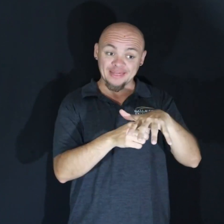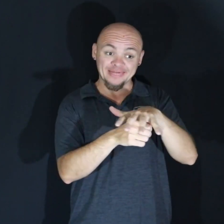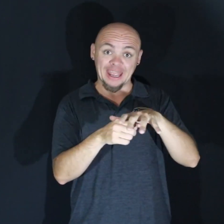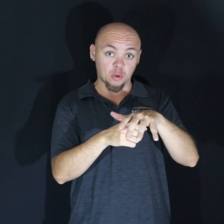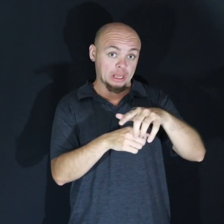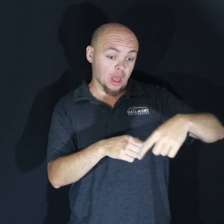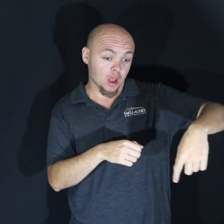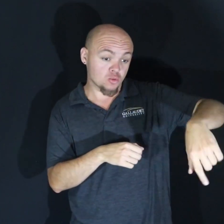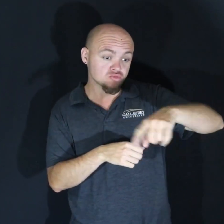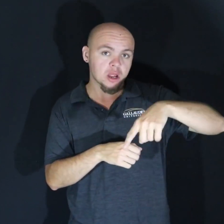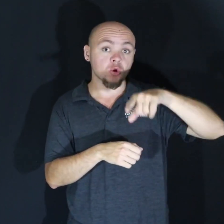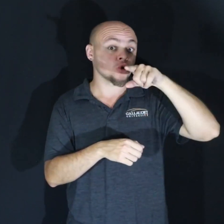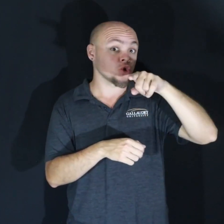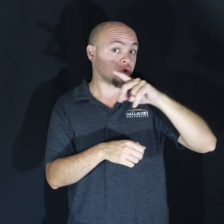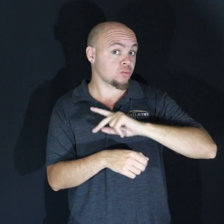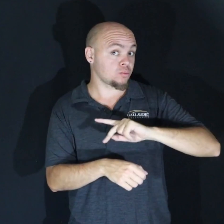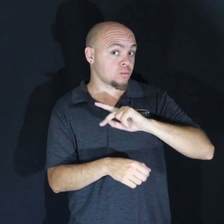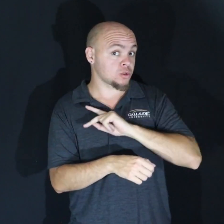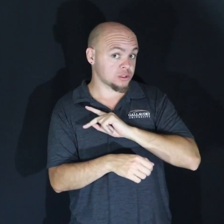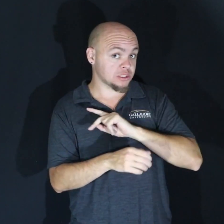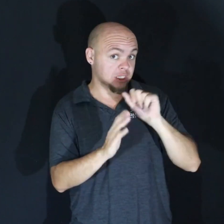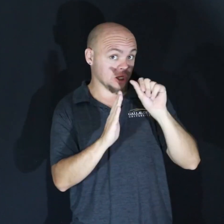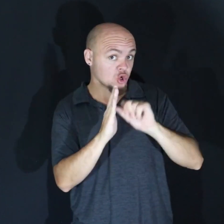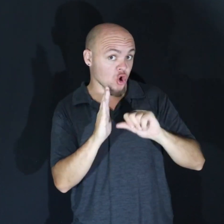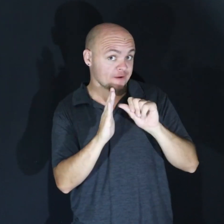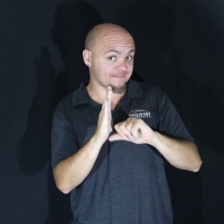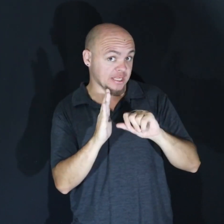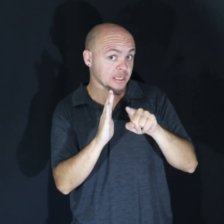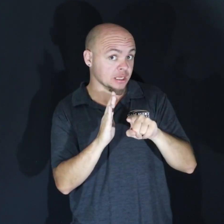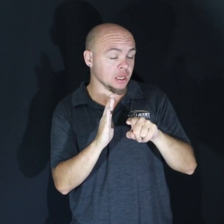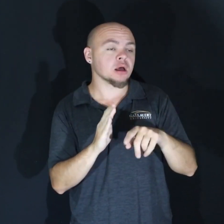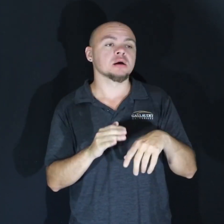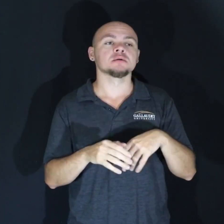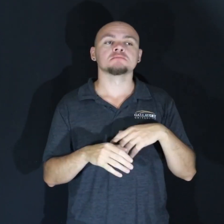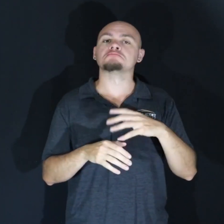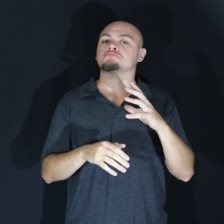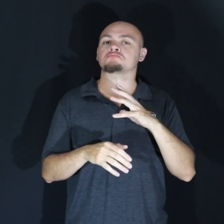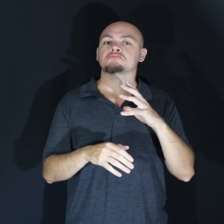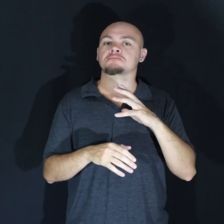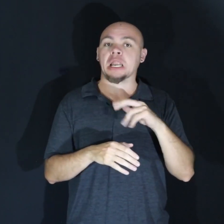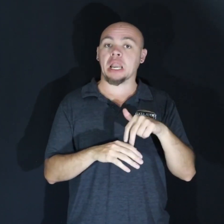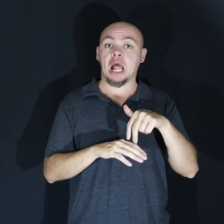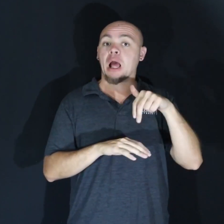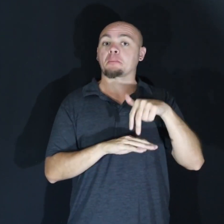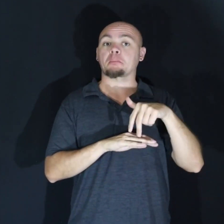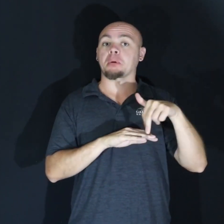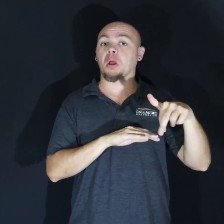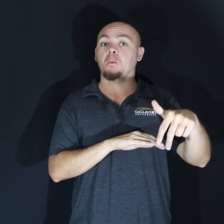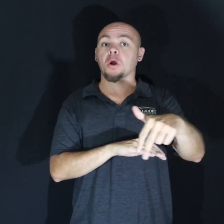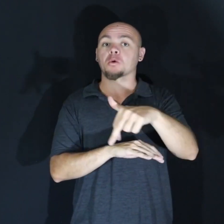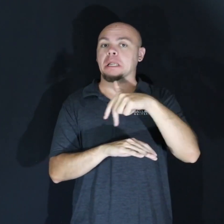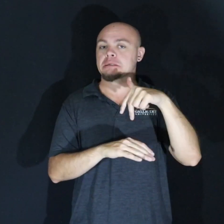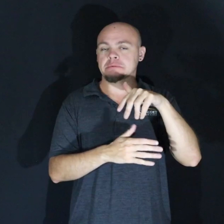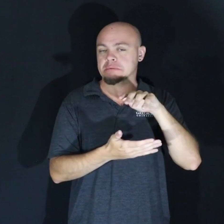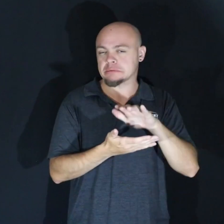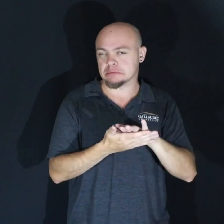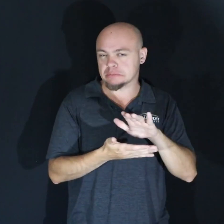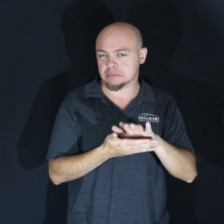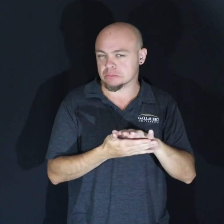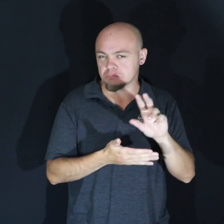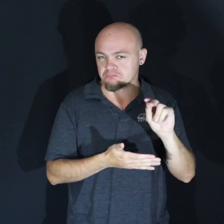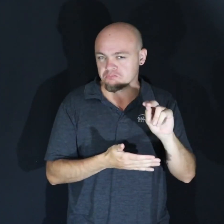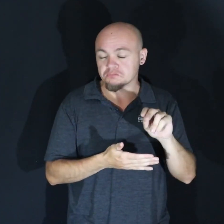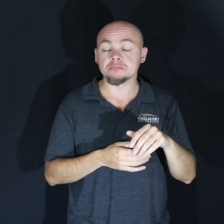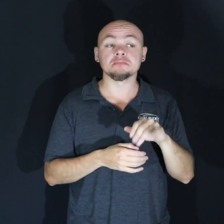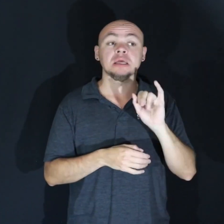around you where you personally will be carving. We say it's all right to get up and walk around. We're not at school after all. But if